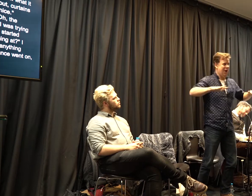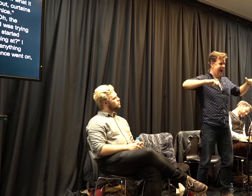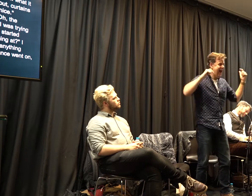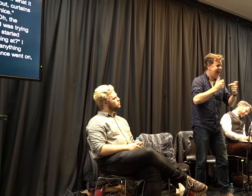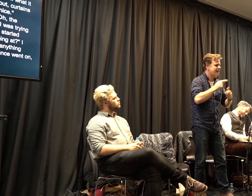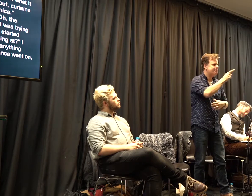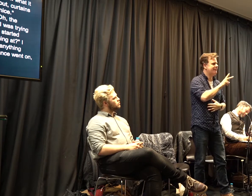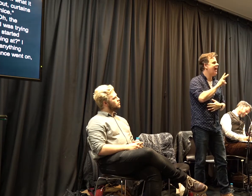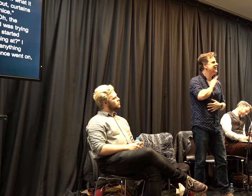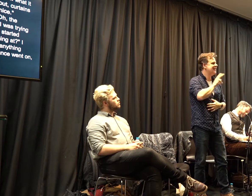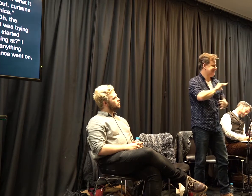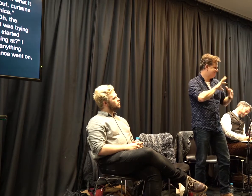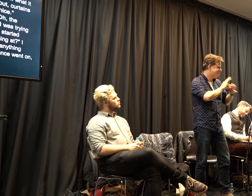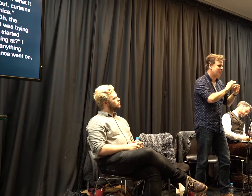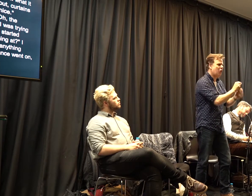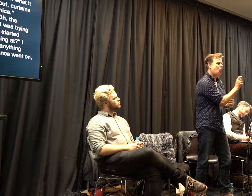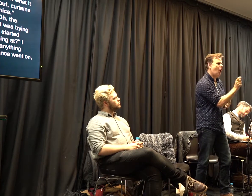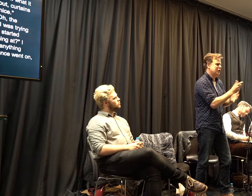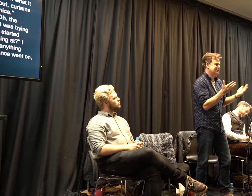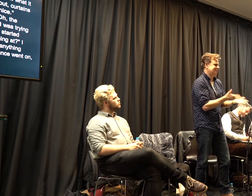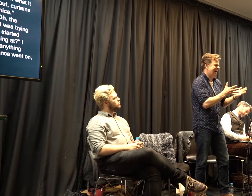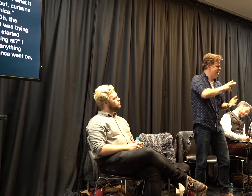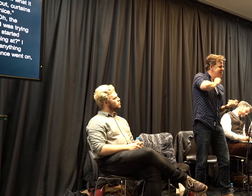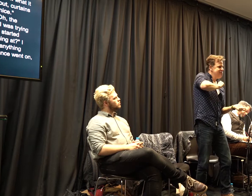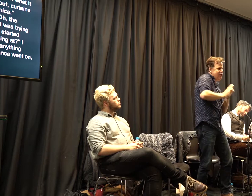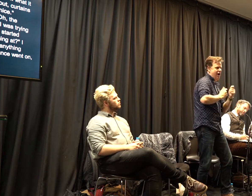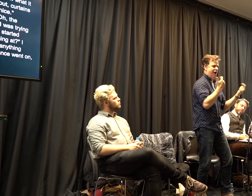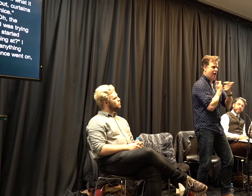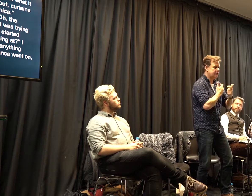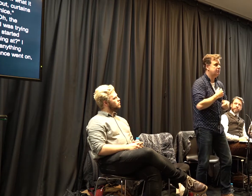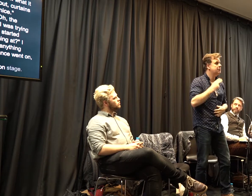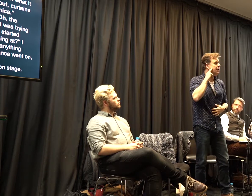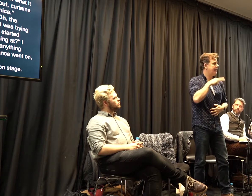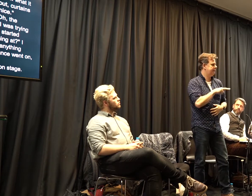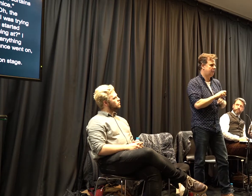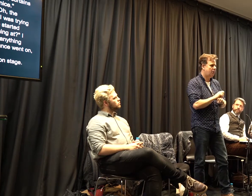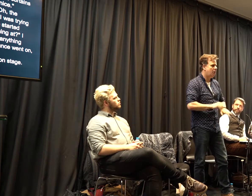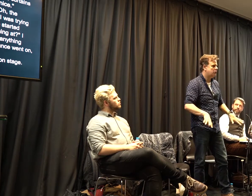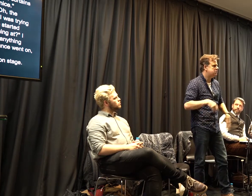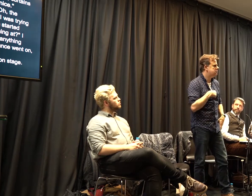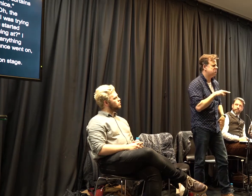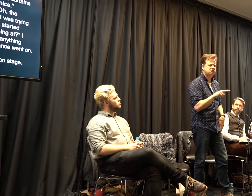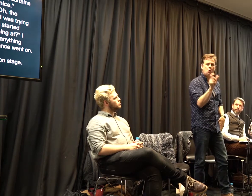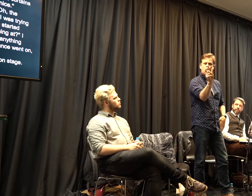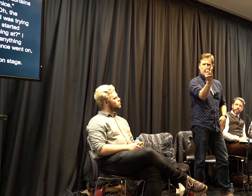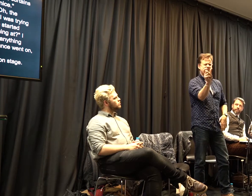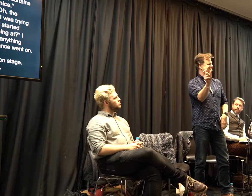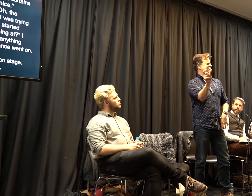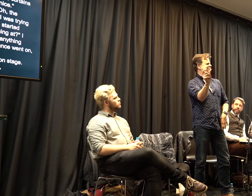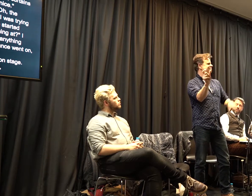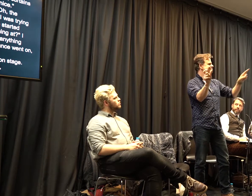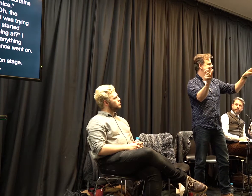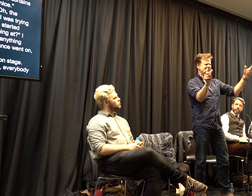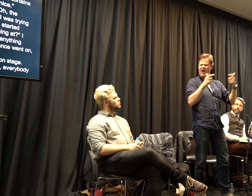came on the stage, due to the intonation and the play on words, everybody